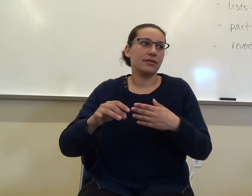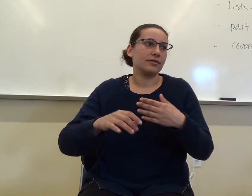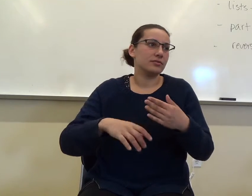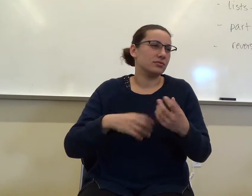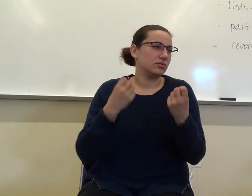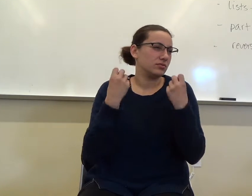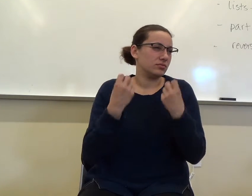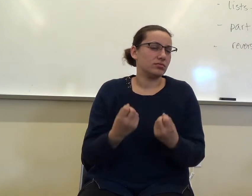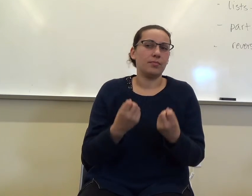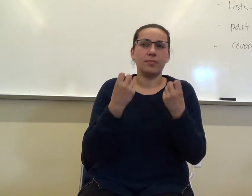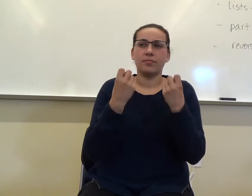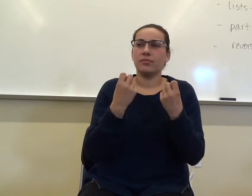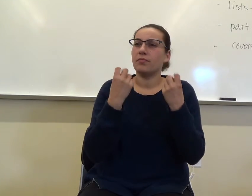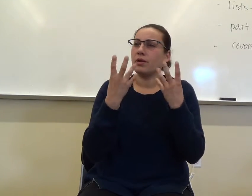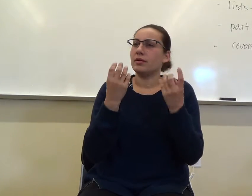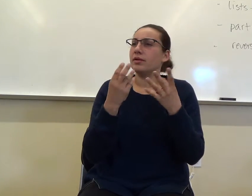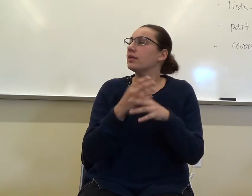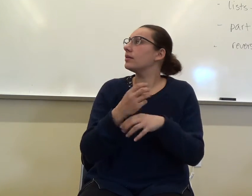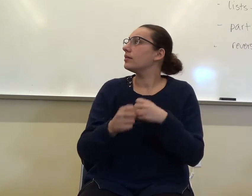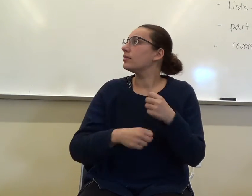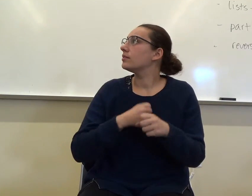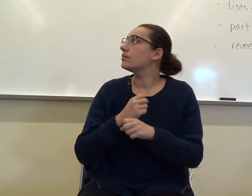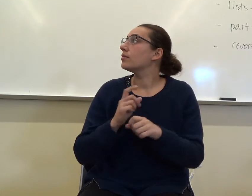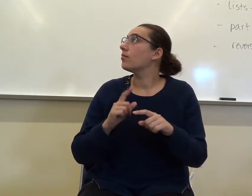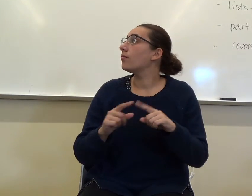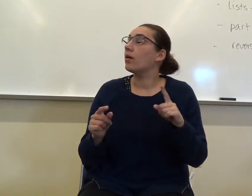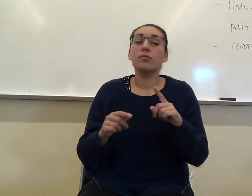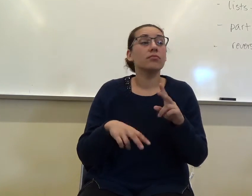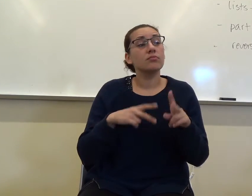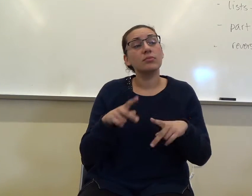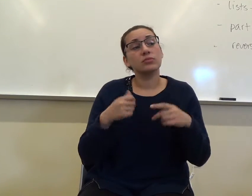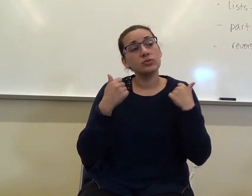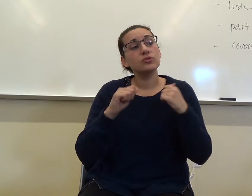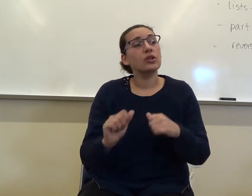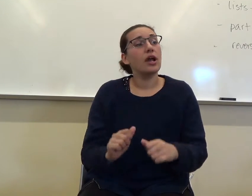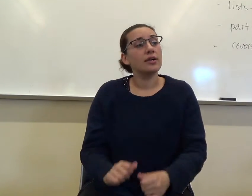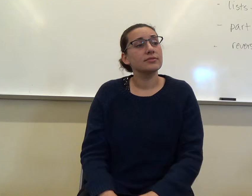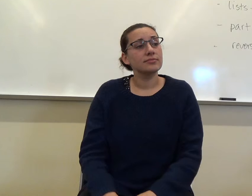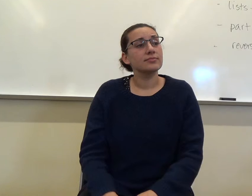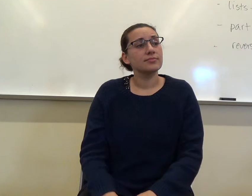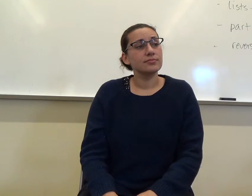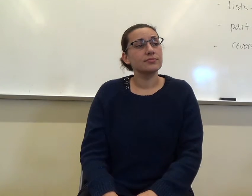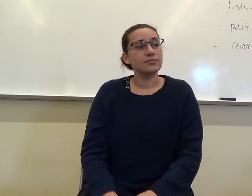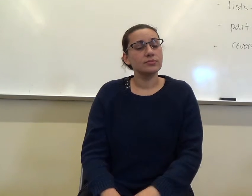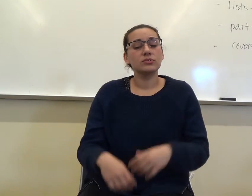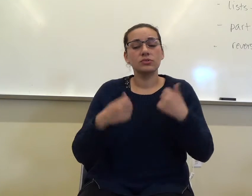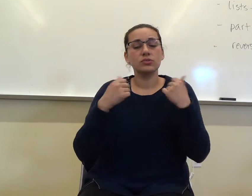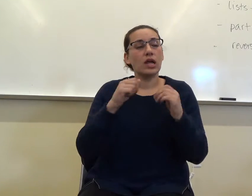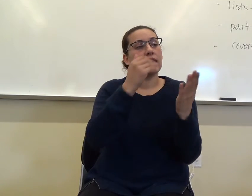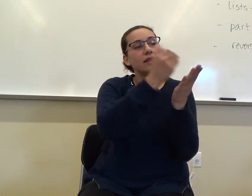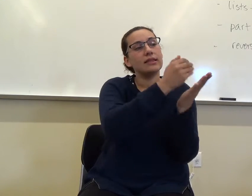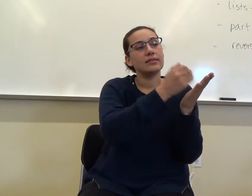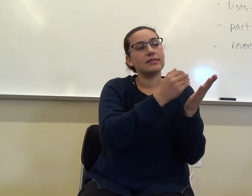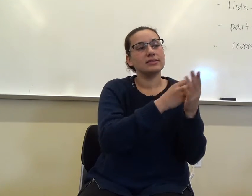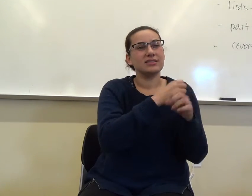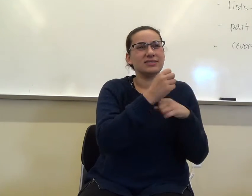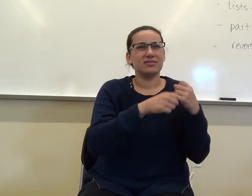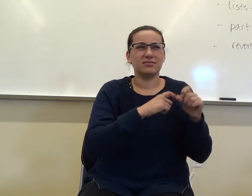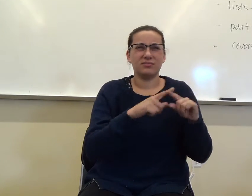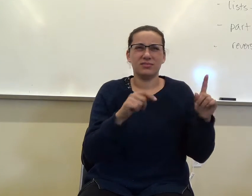So, but it was good that people made an effort. Some people made an effort to try to put this into a list of years. It didn't really work, but sometimes